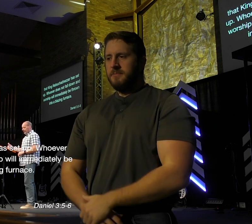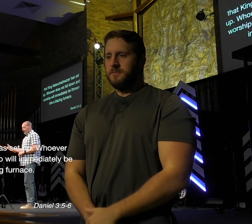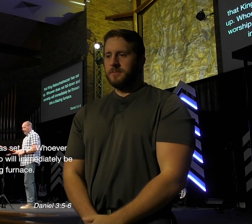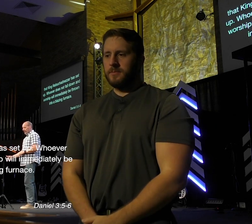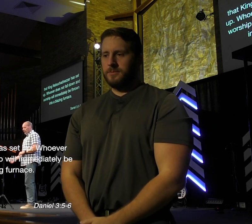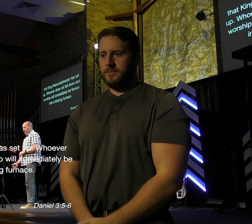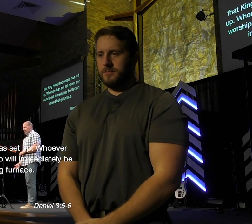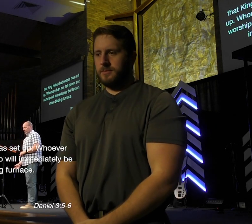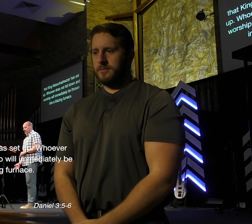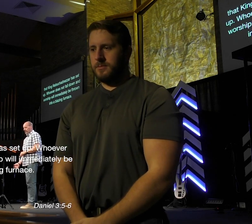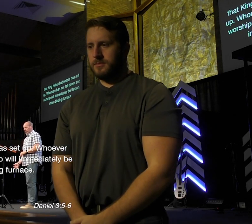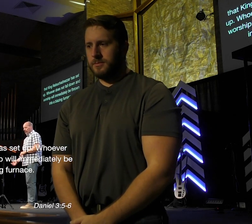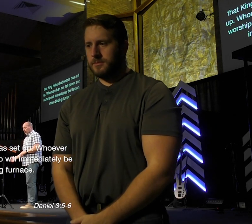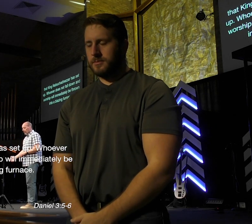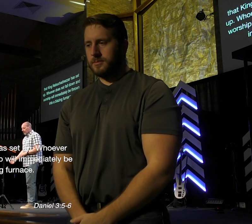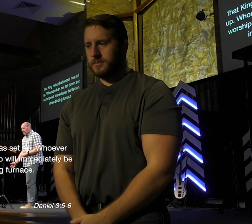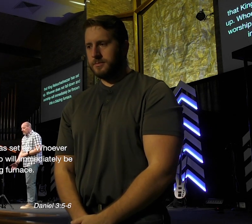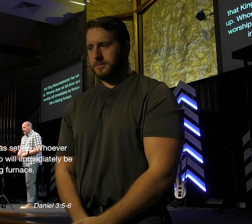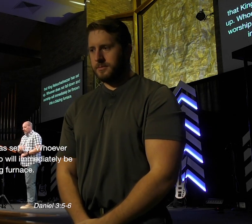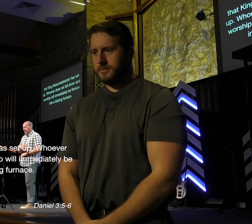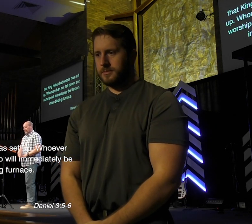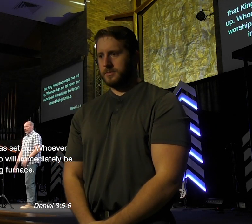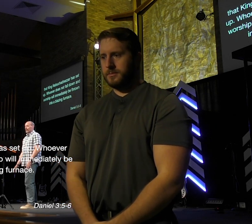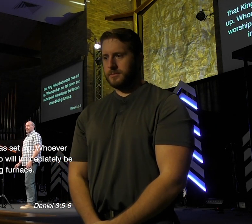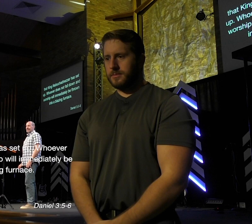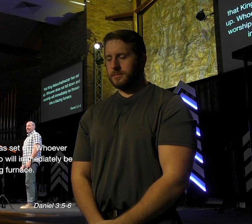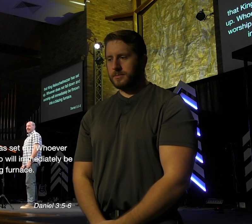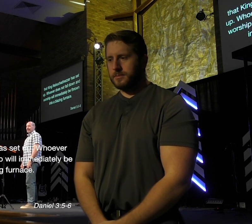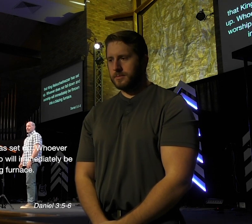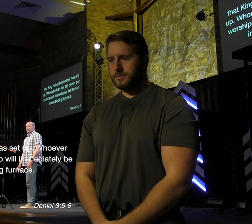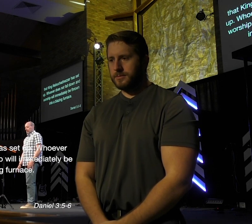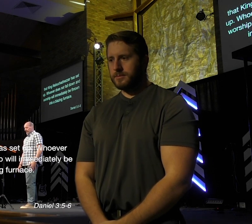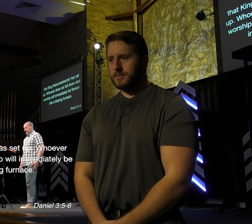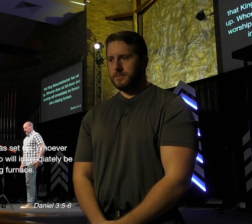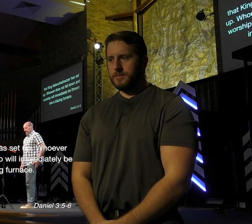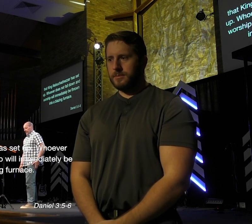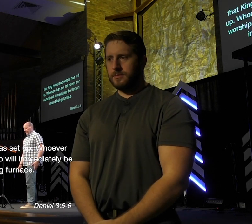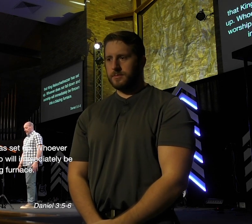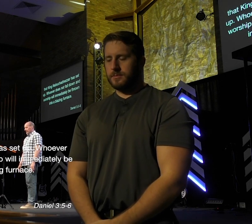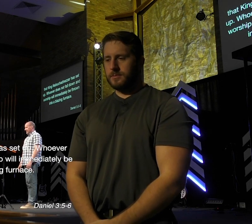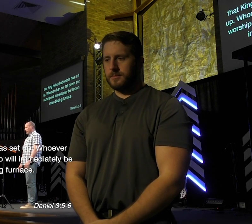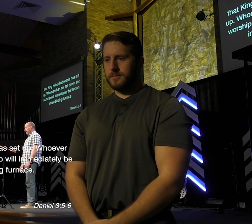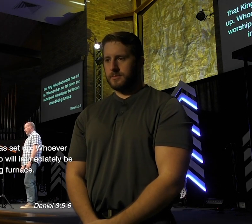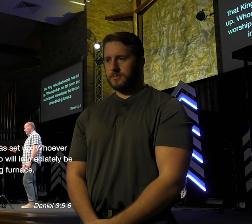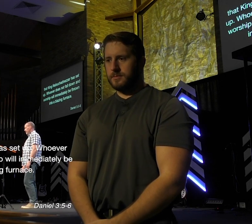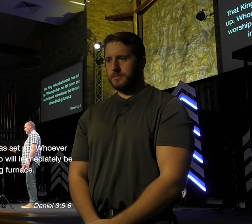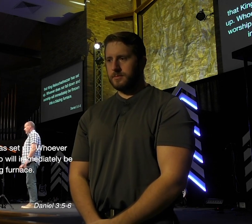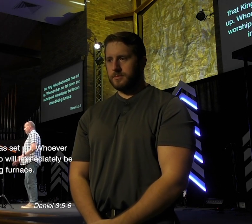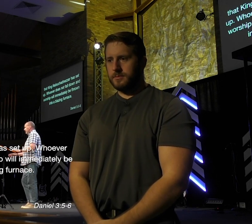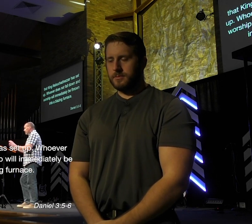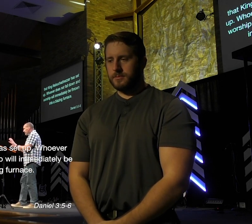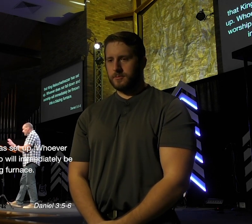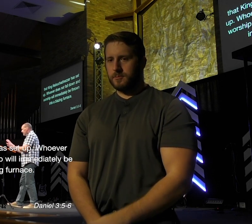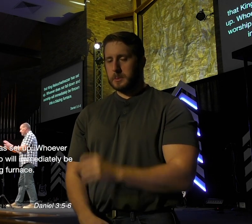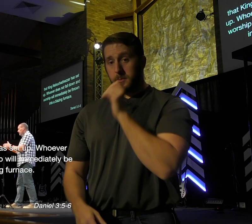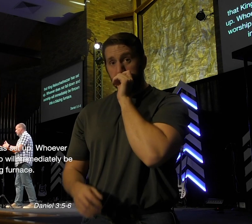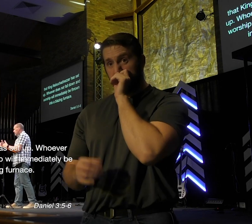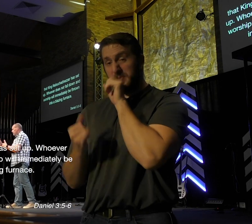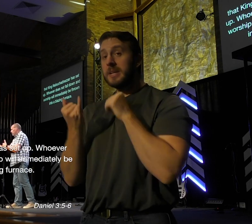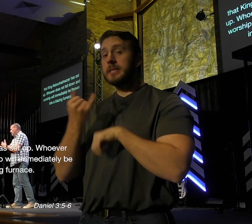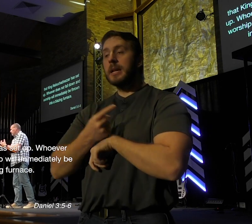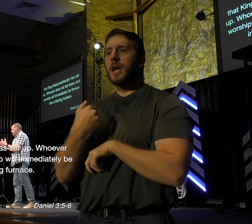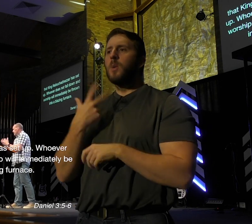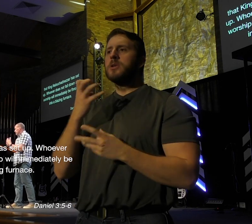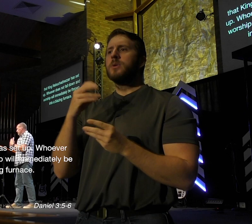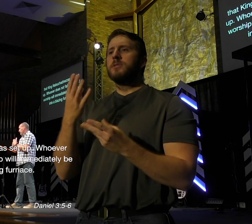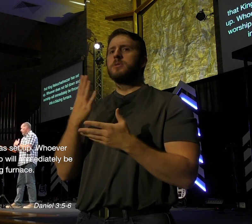not fall down and worship will immediately be thrown into a blazing furnace. Now, today I'd like to give you